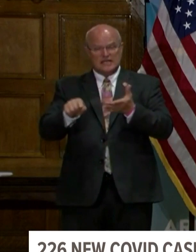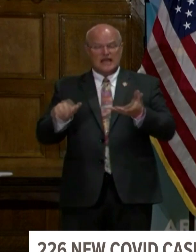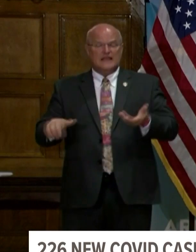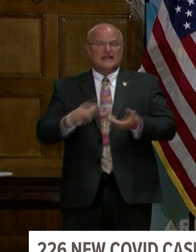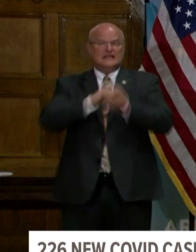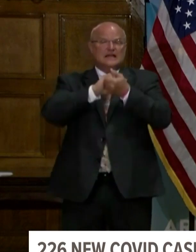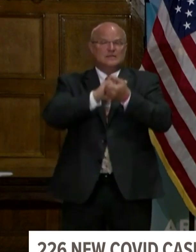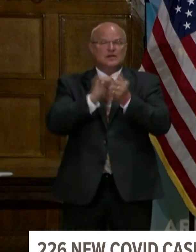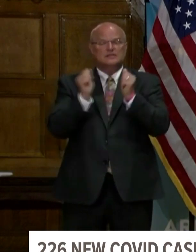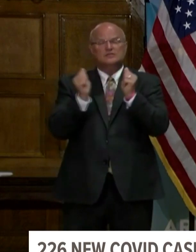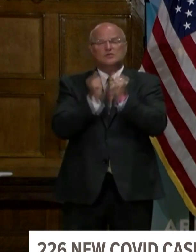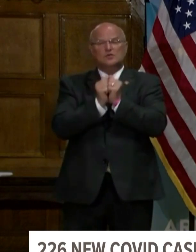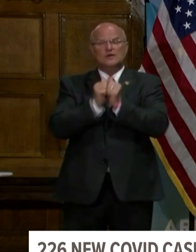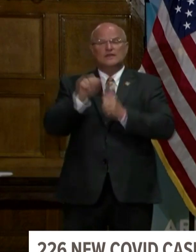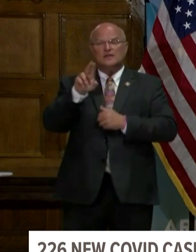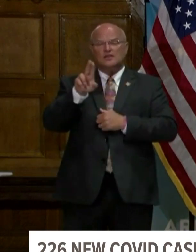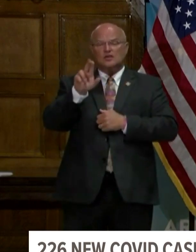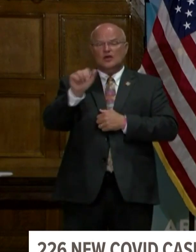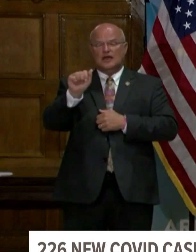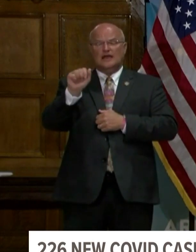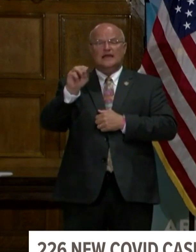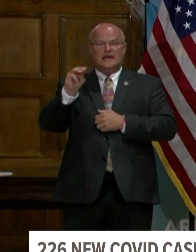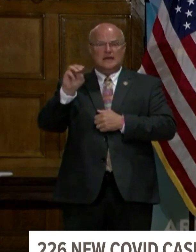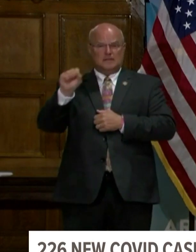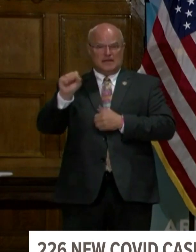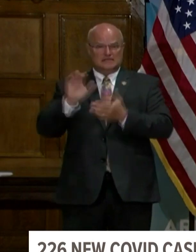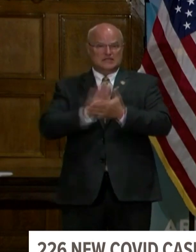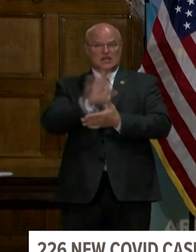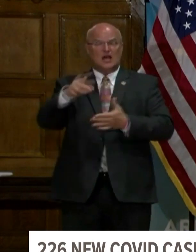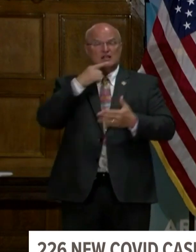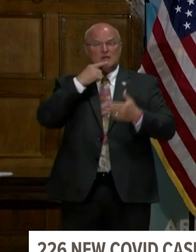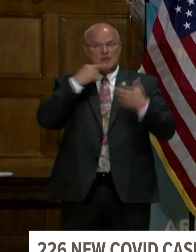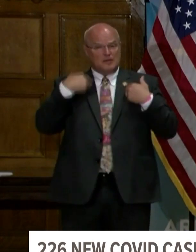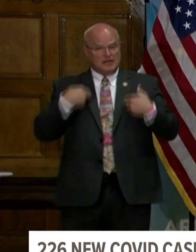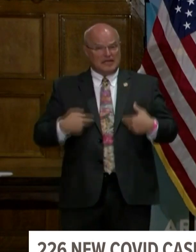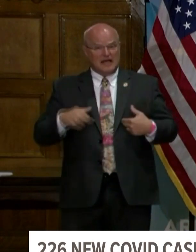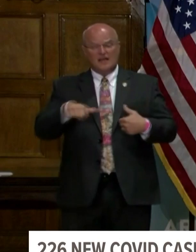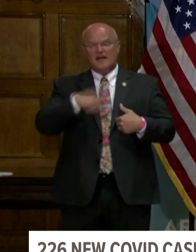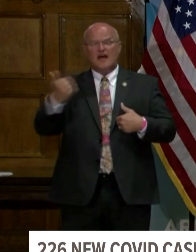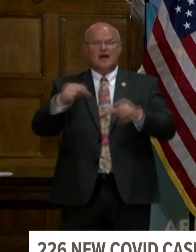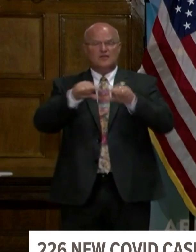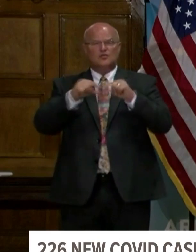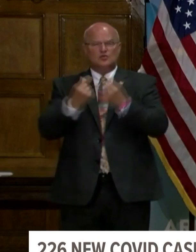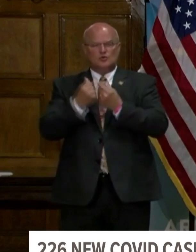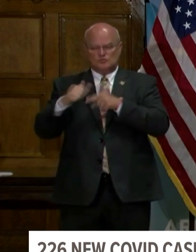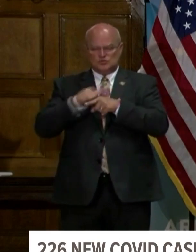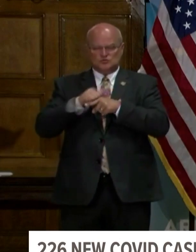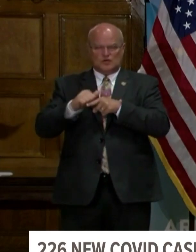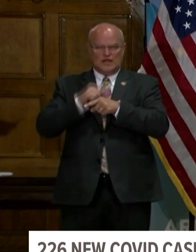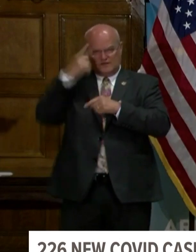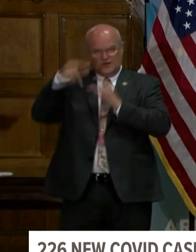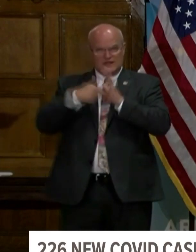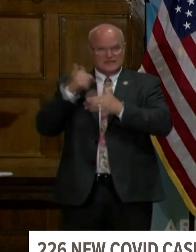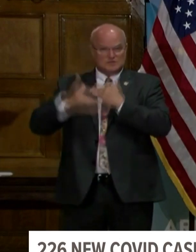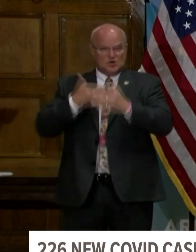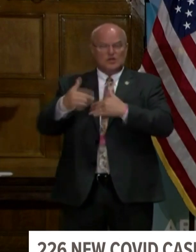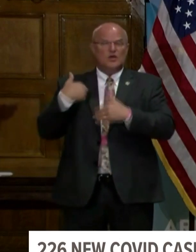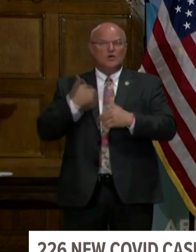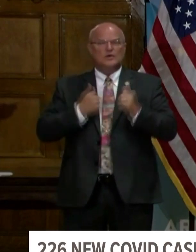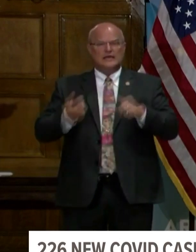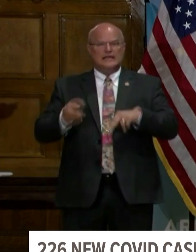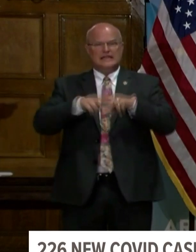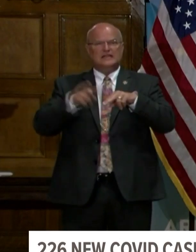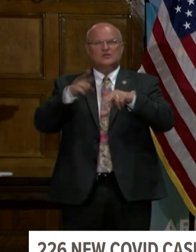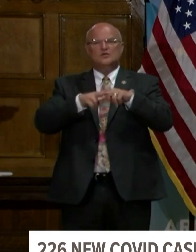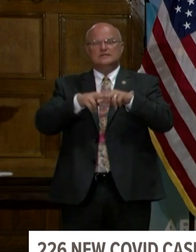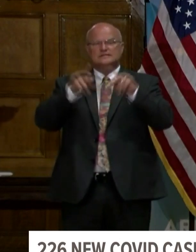collaboration with the UAMS College of Public Health and other entities that are being trained in this process so that we can increase